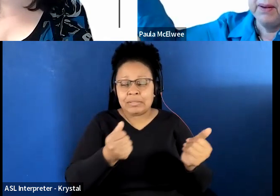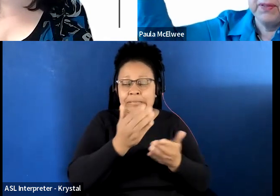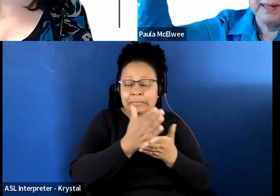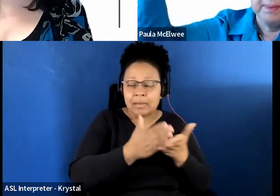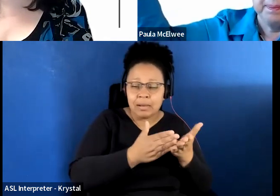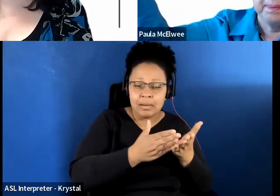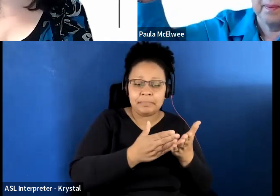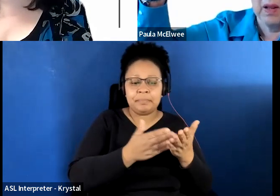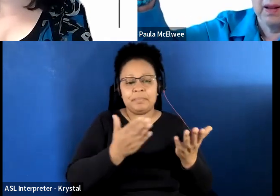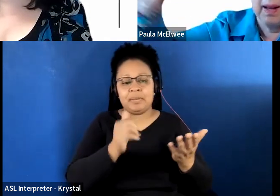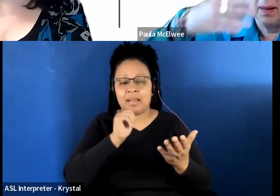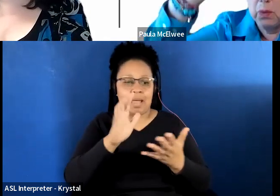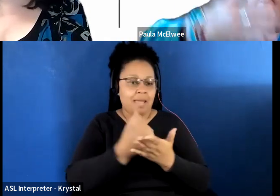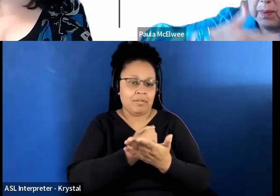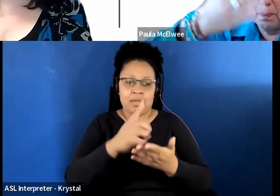little bit of